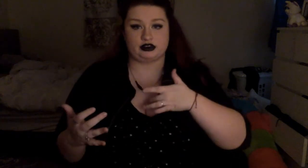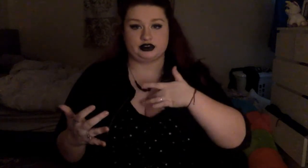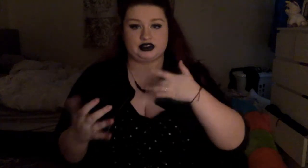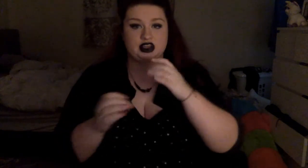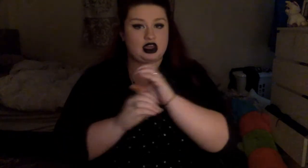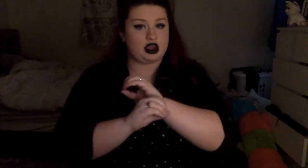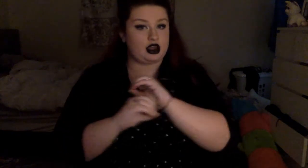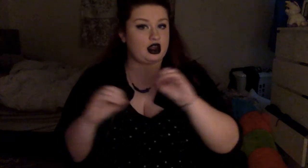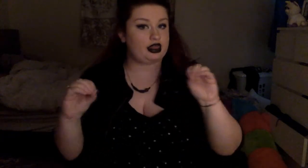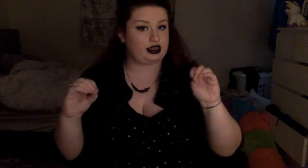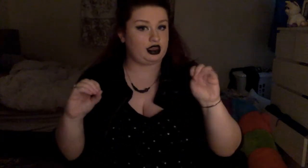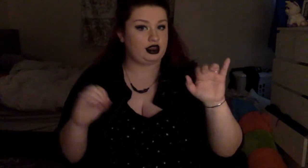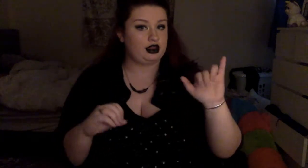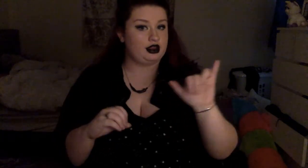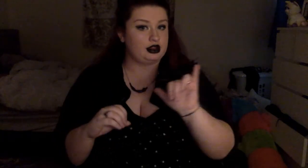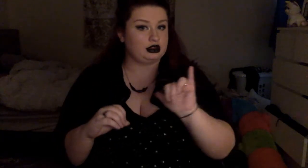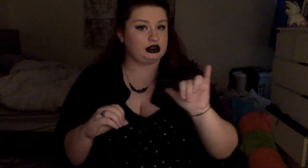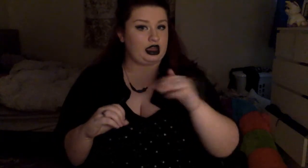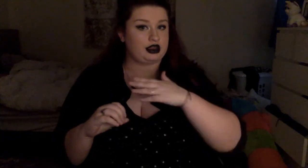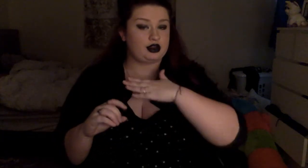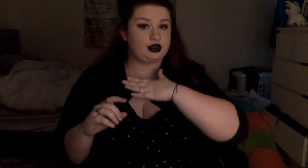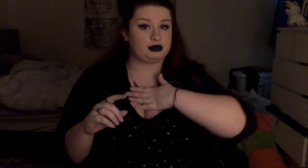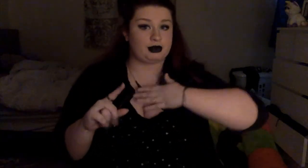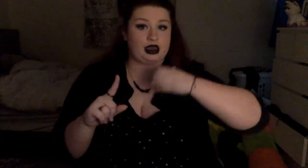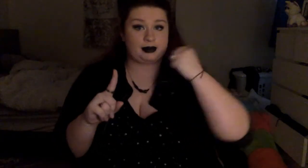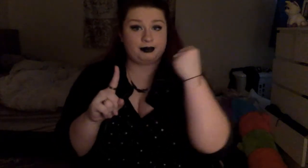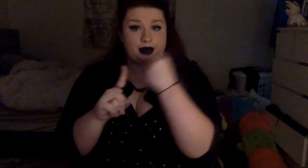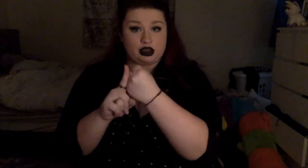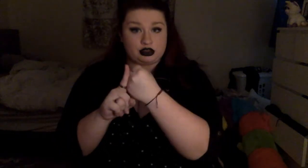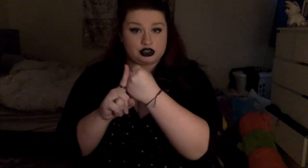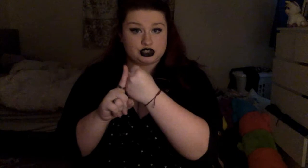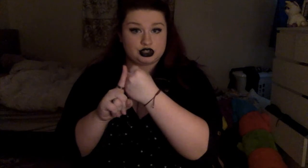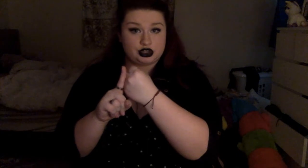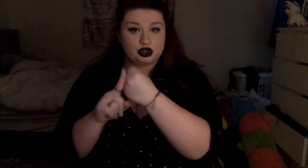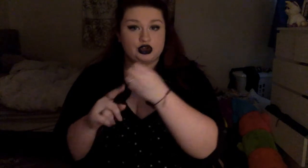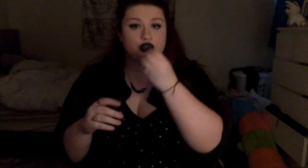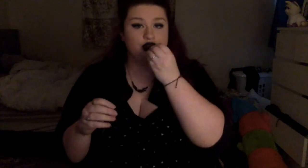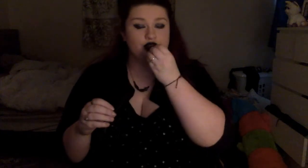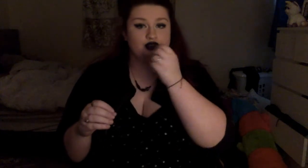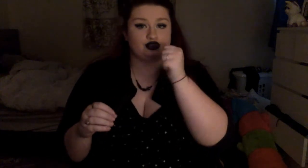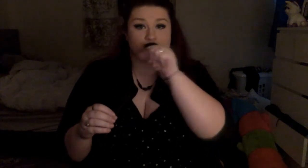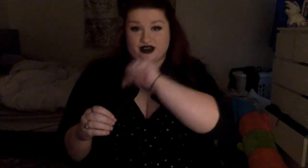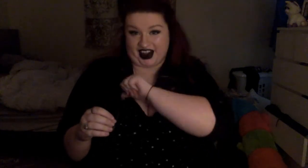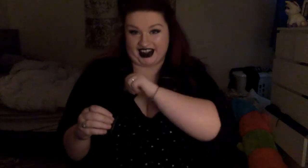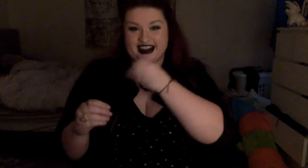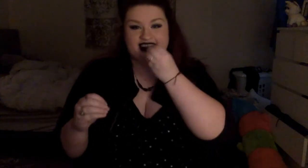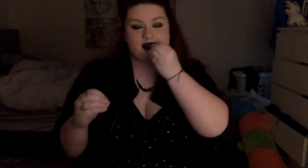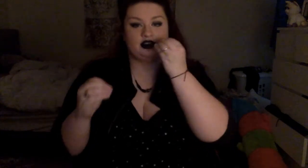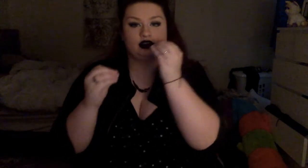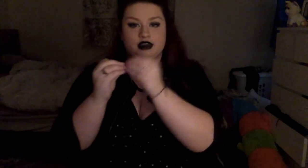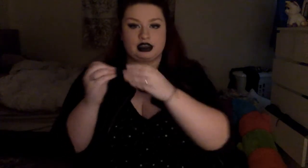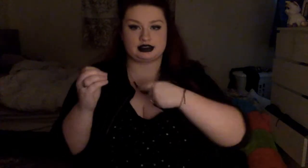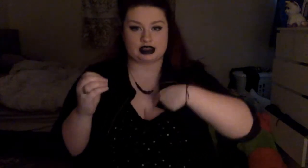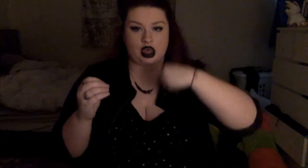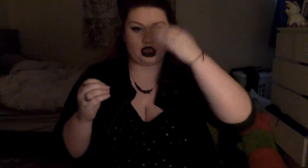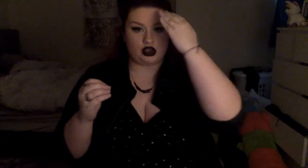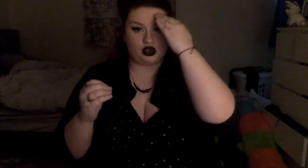Feels nothing like my punch. Drunk, kiss, I know